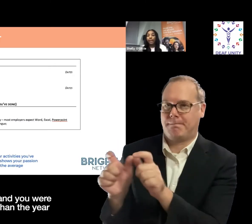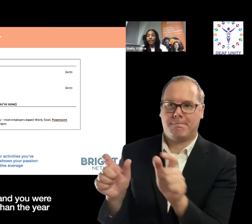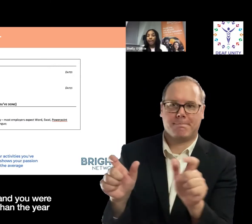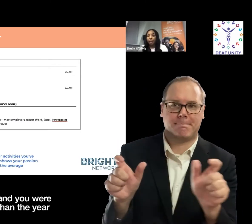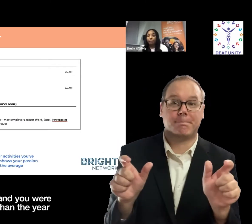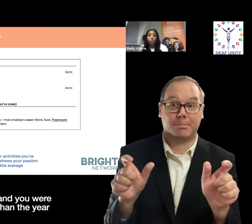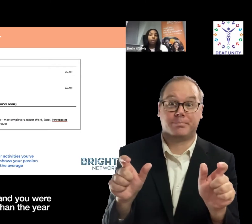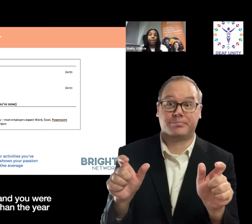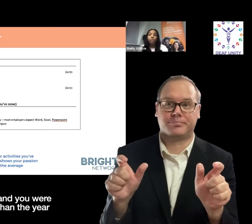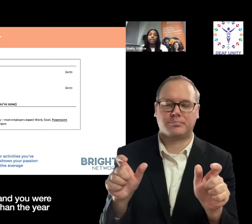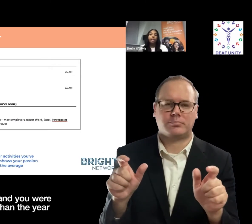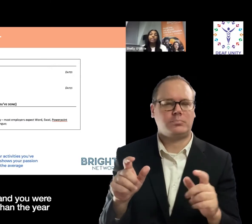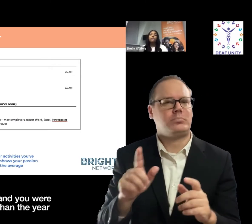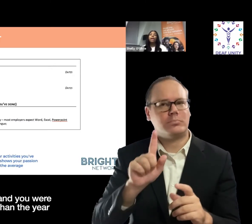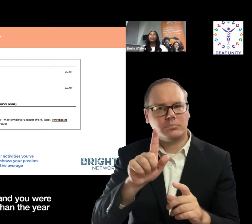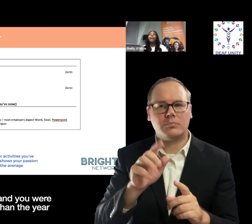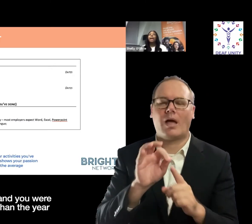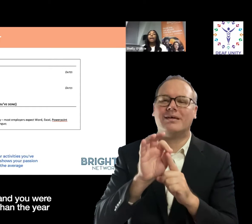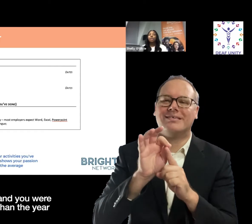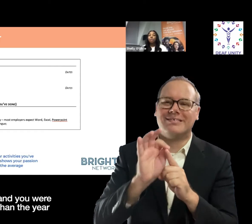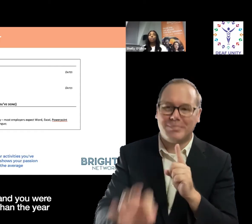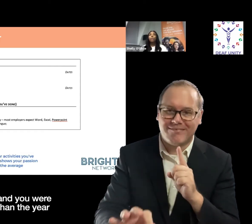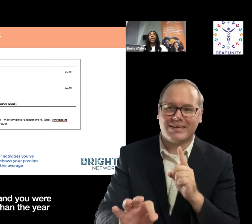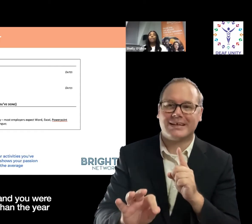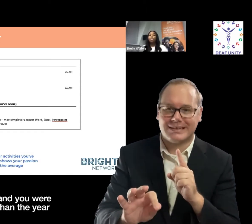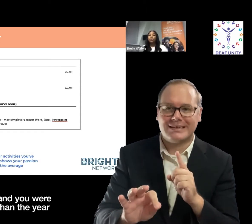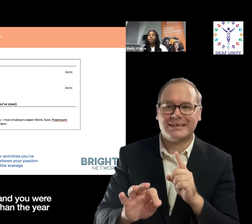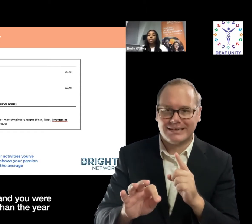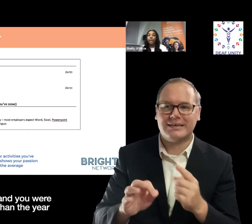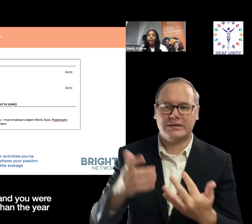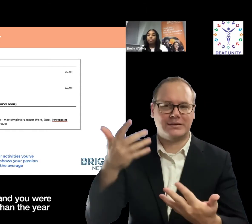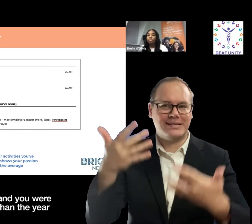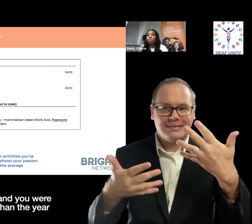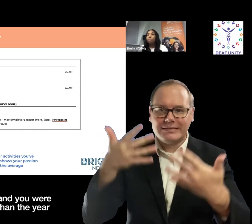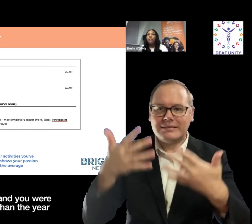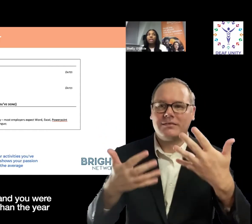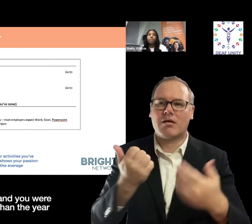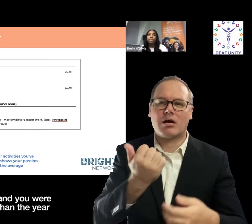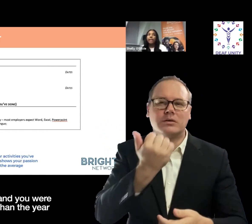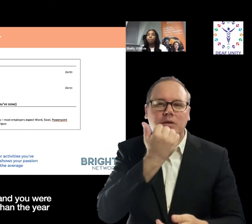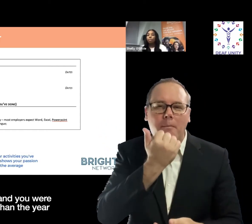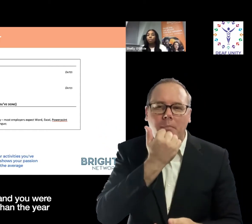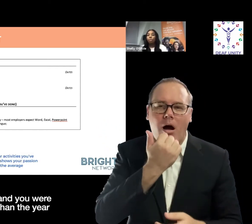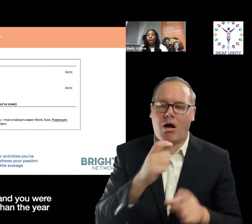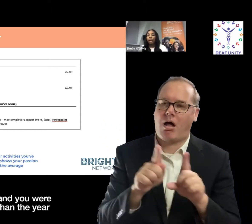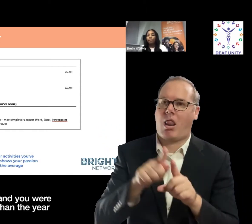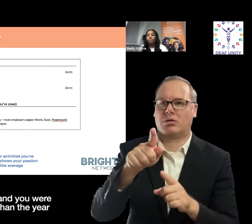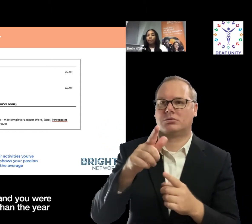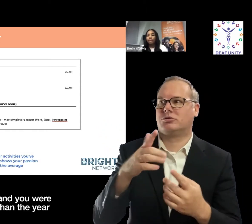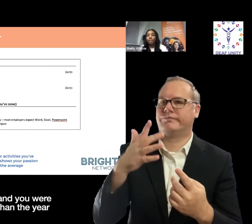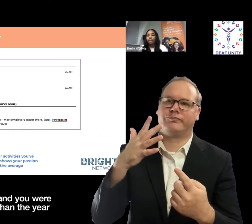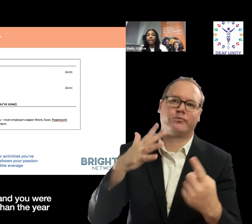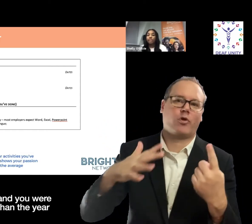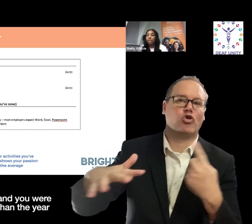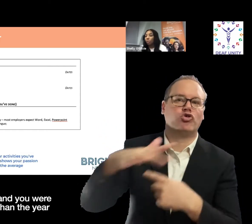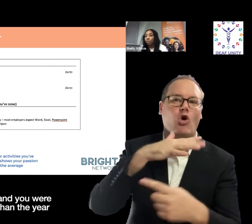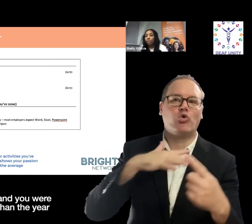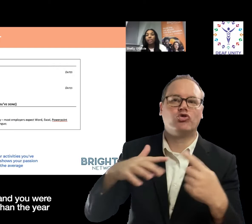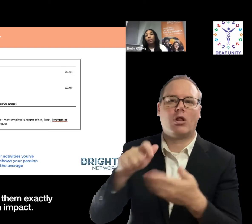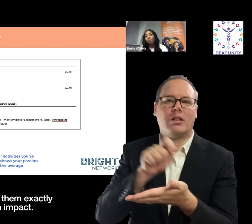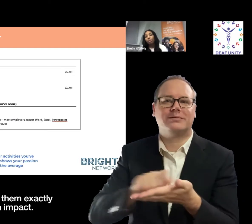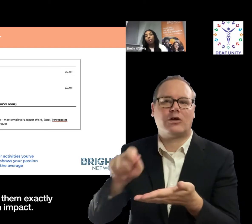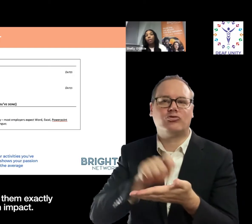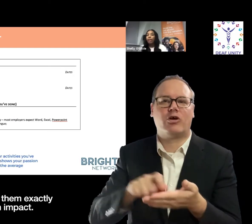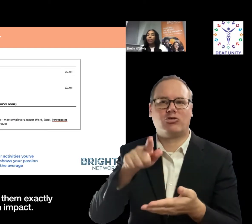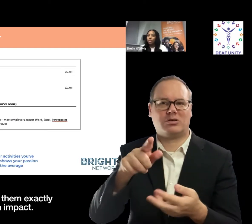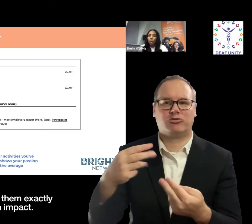for leading a ball that your society ran, and you were able to get 30% more tickets sold than